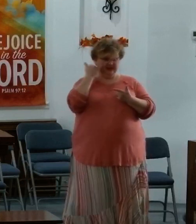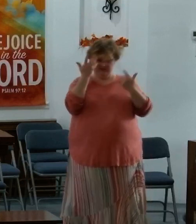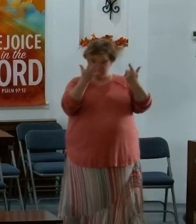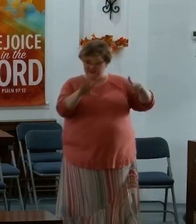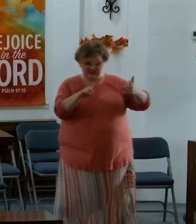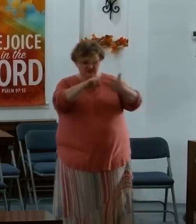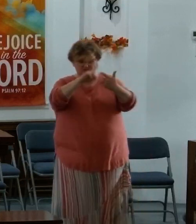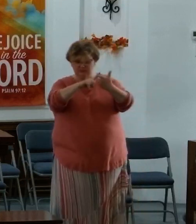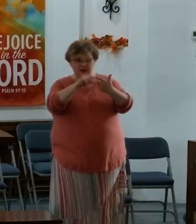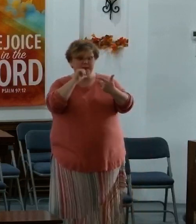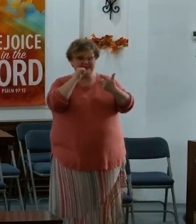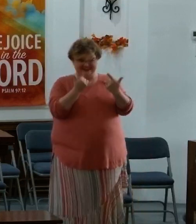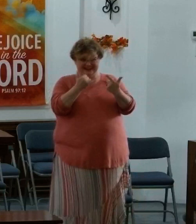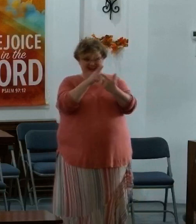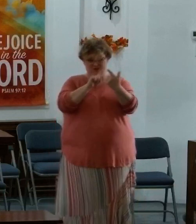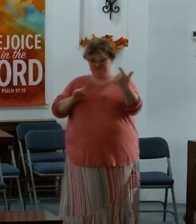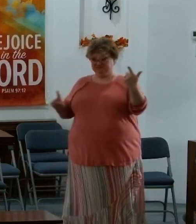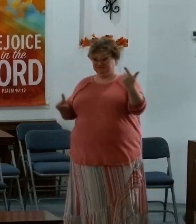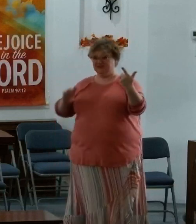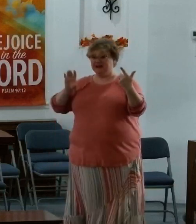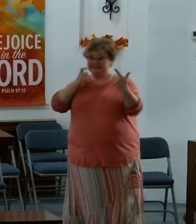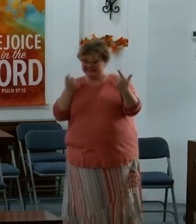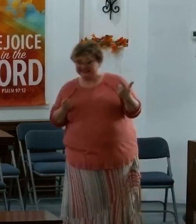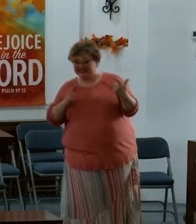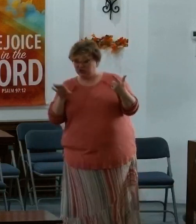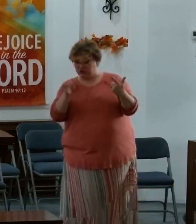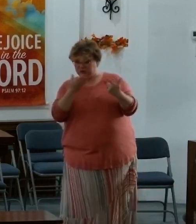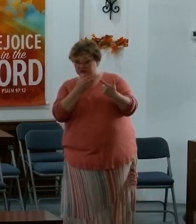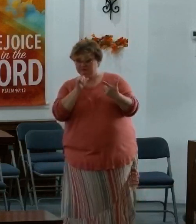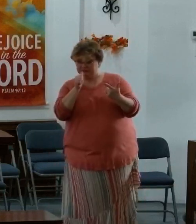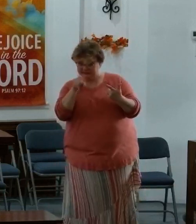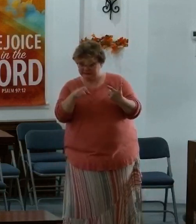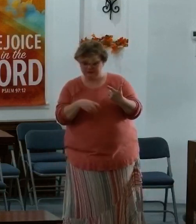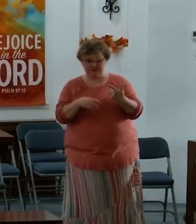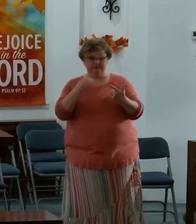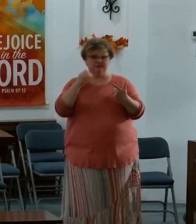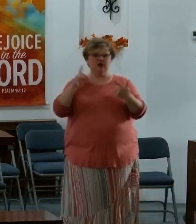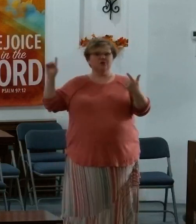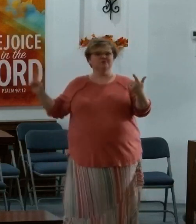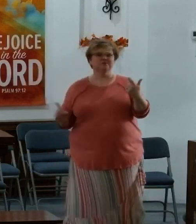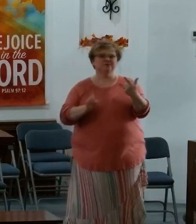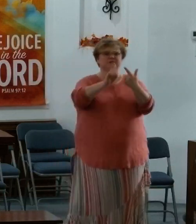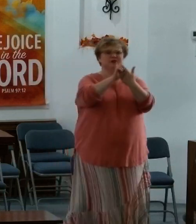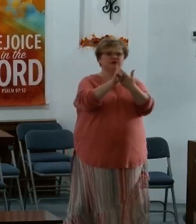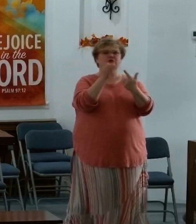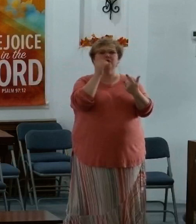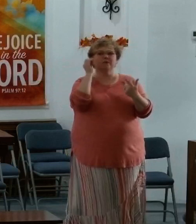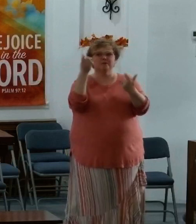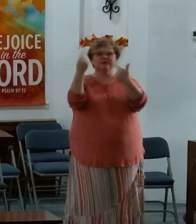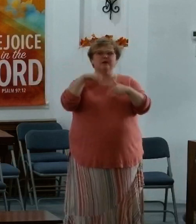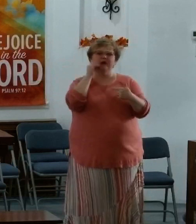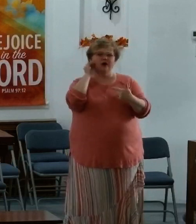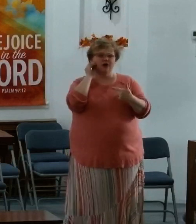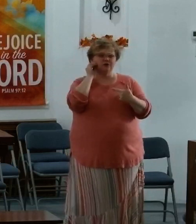doing stuff you ain't supposed to do, come on back home. If you're a prodigal, come on home. I'm tired of sin and wondering,